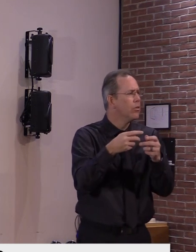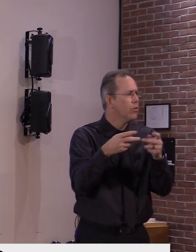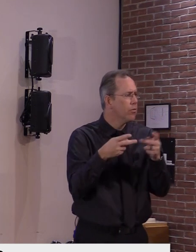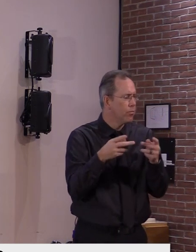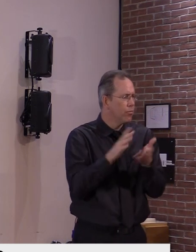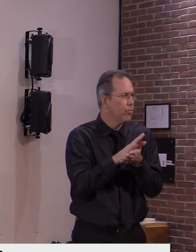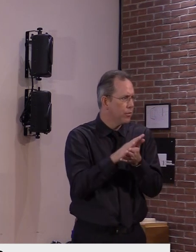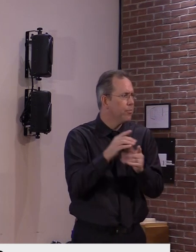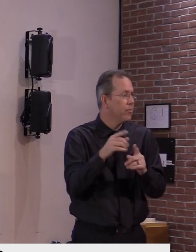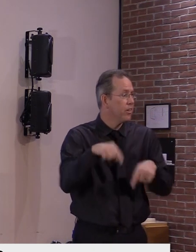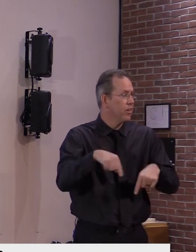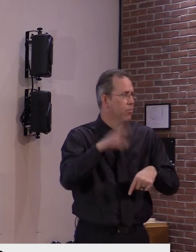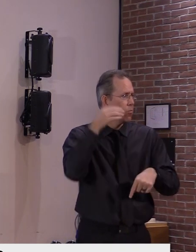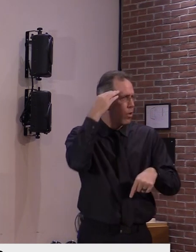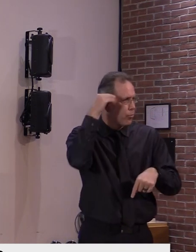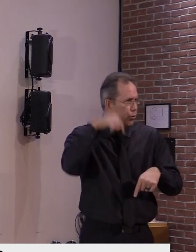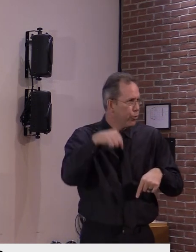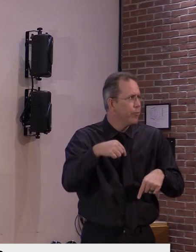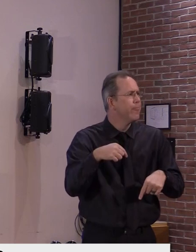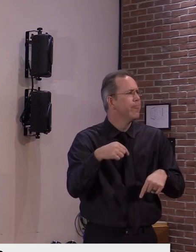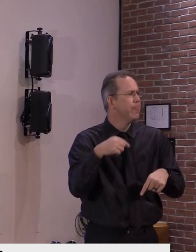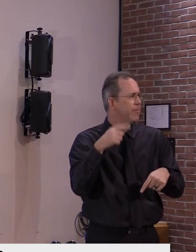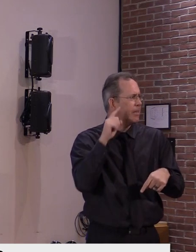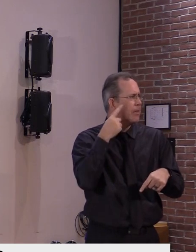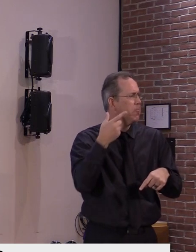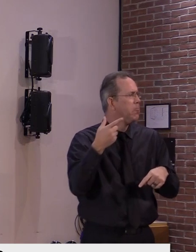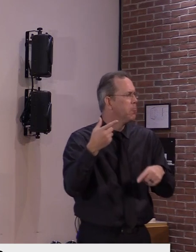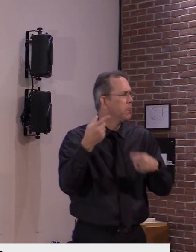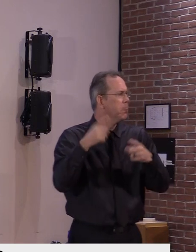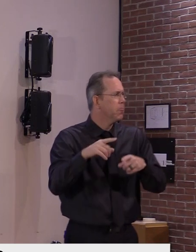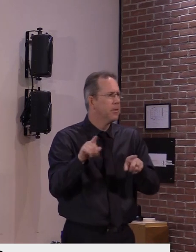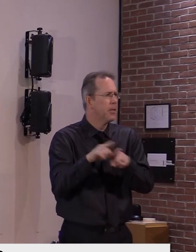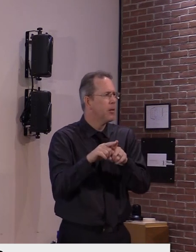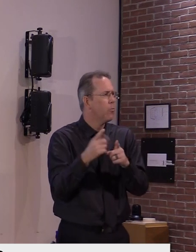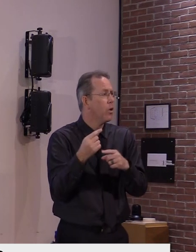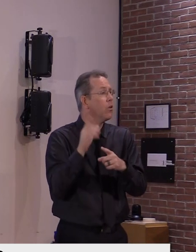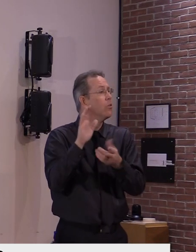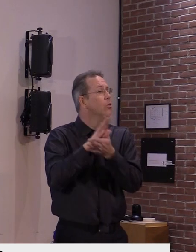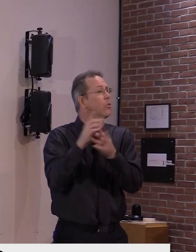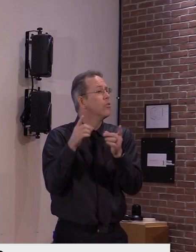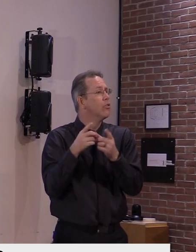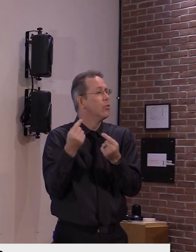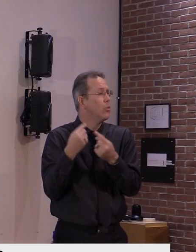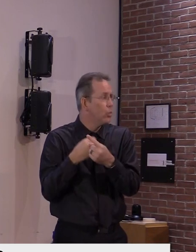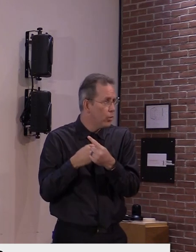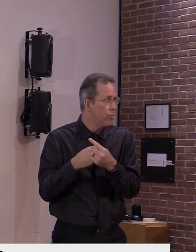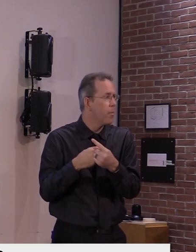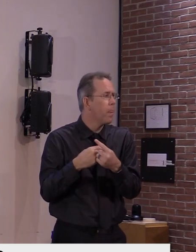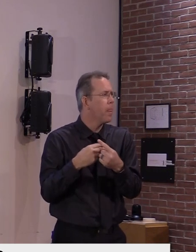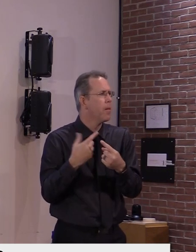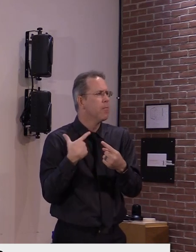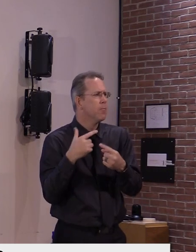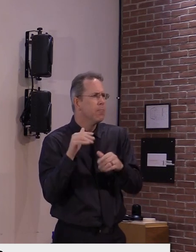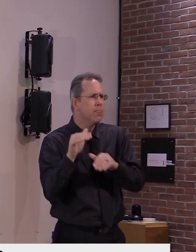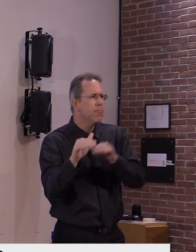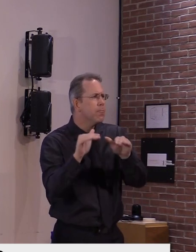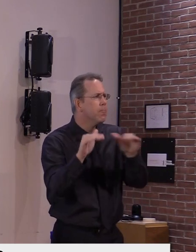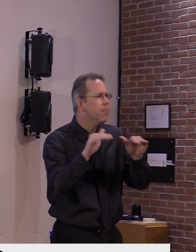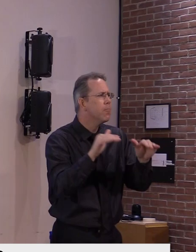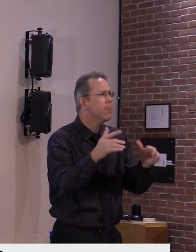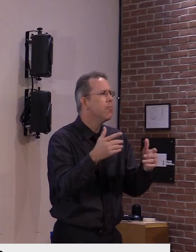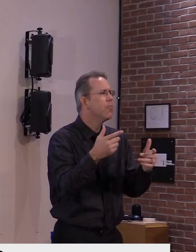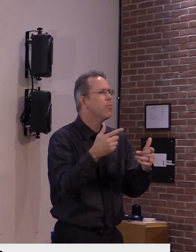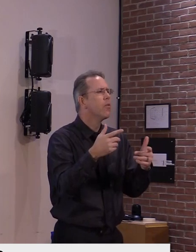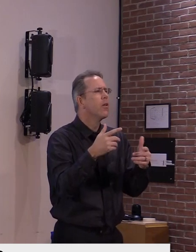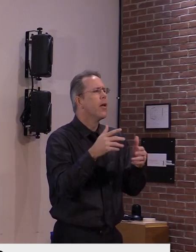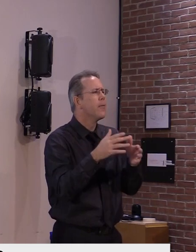think, which is indicative of what a lot of leaders are doing now. She had surveyed her families well in advance, trying to get them to be forthcoming. So I